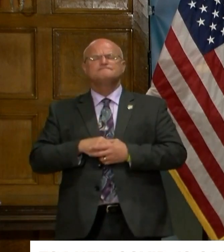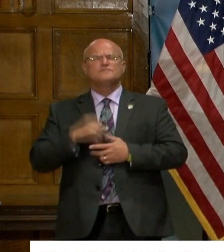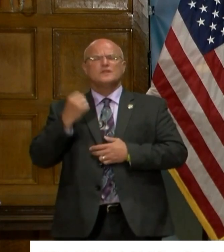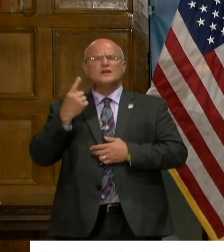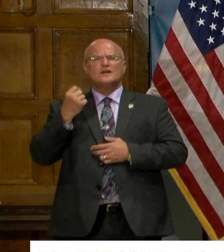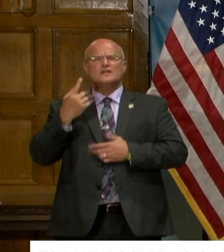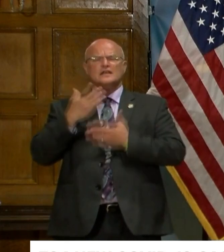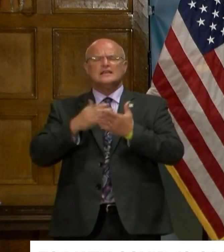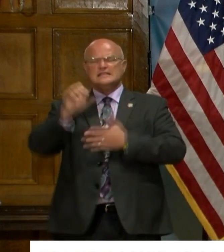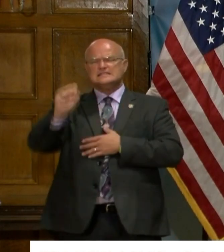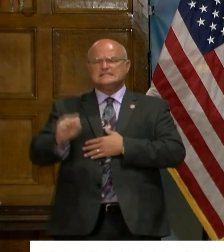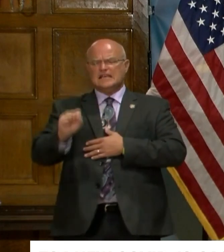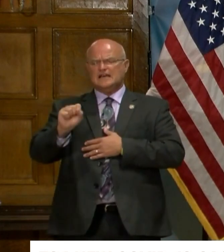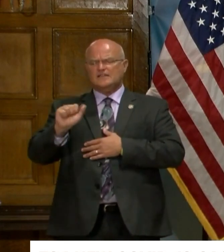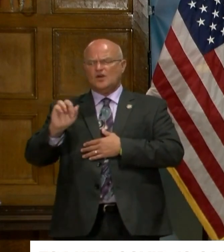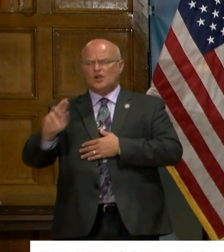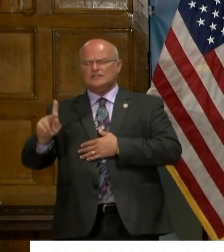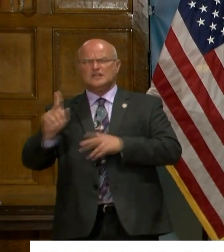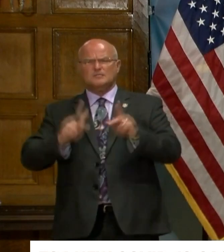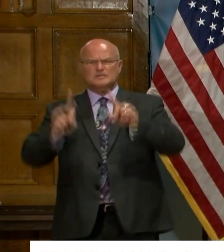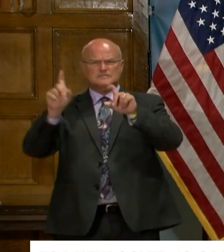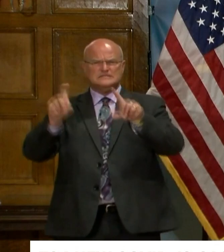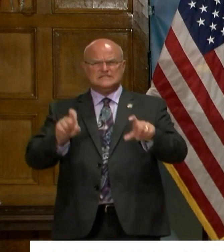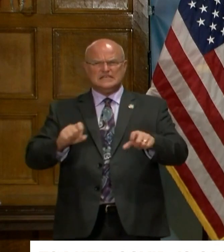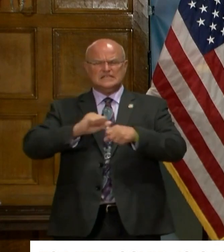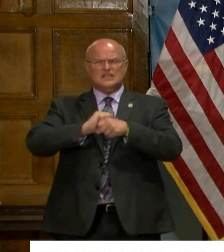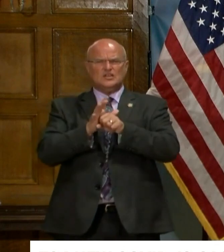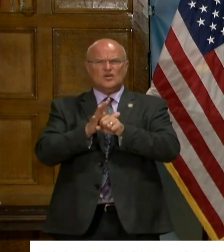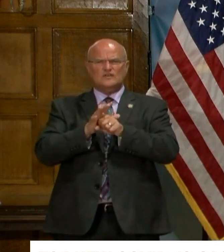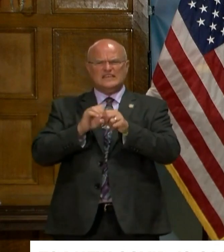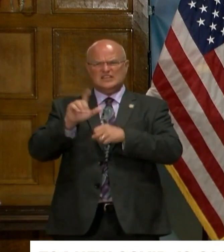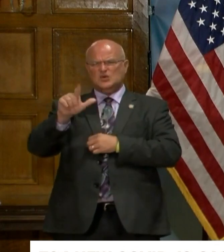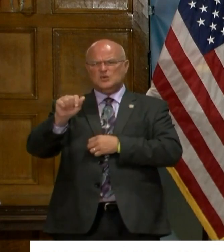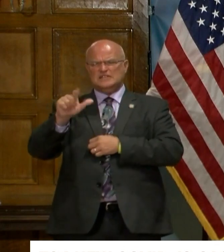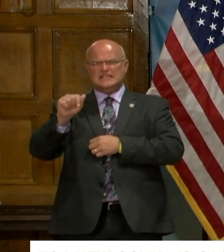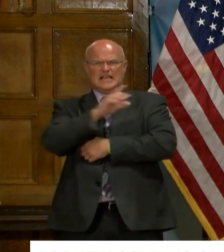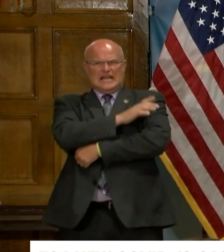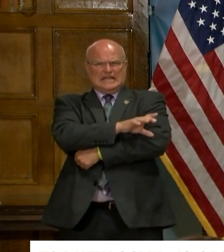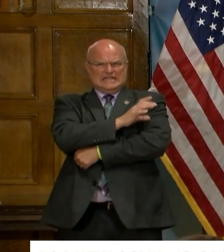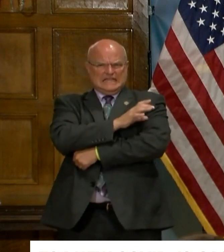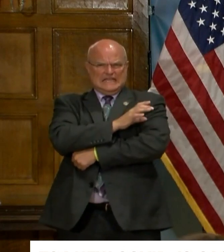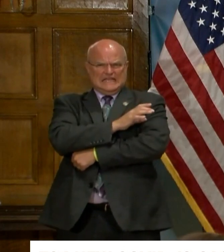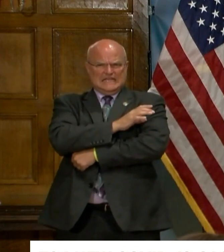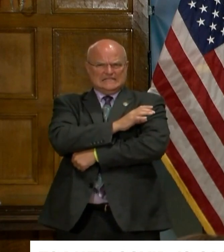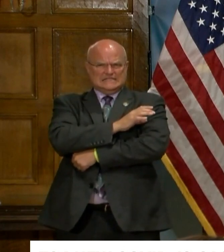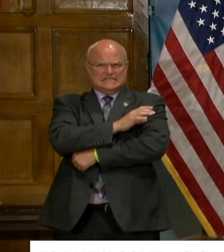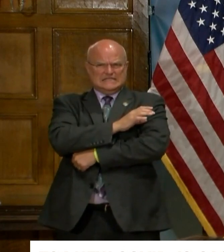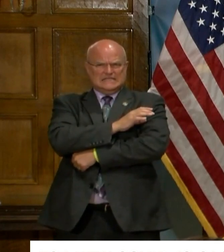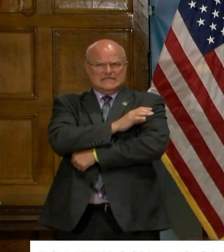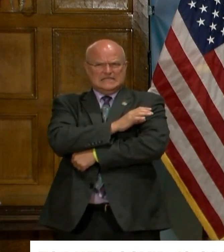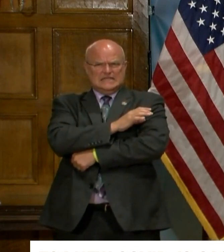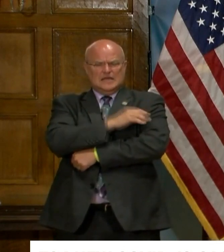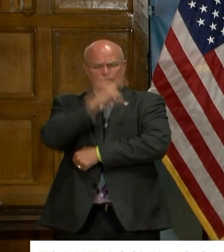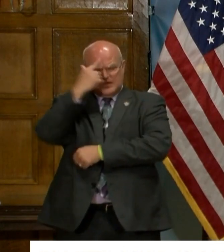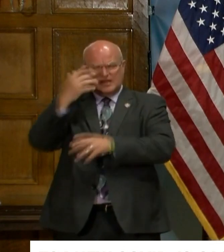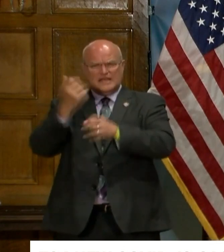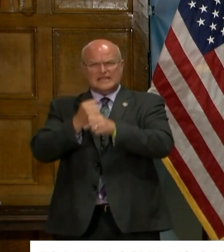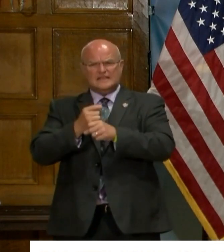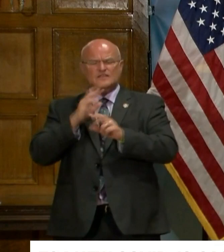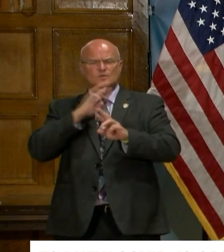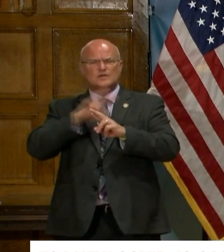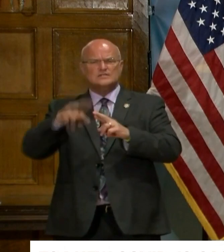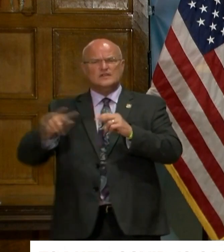some South Arkansas residents are being tested for COVID at Louisiana clinics because local physicians can get the results